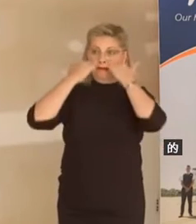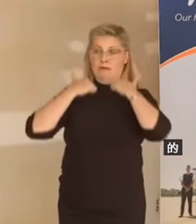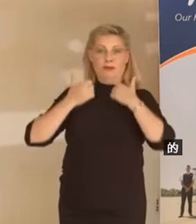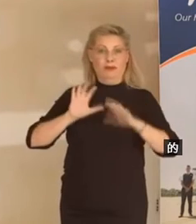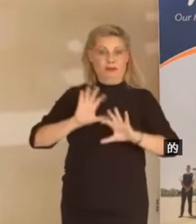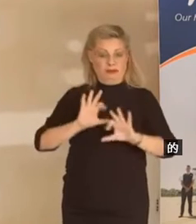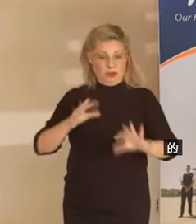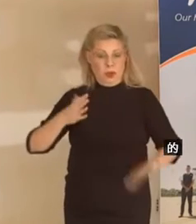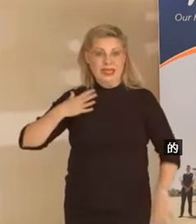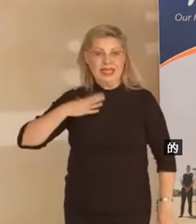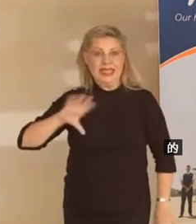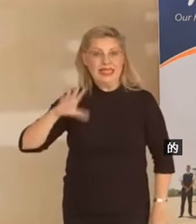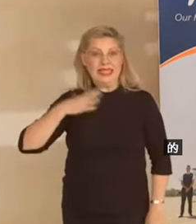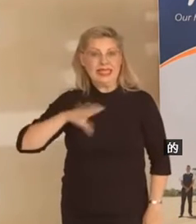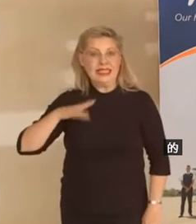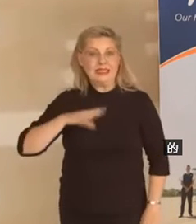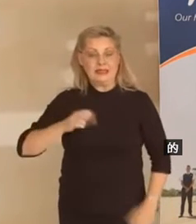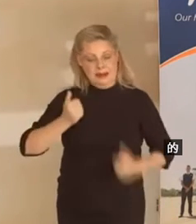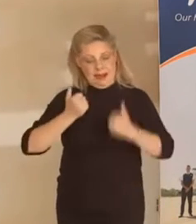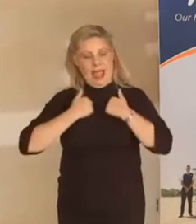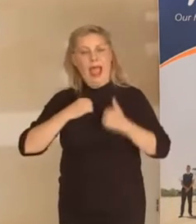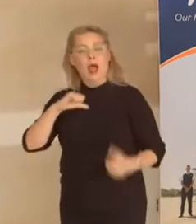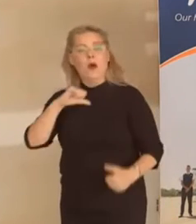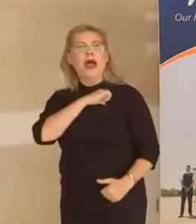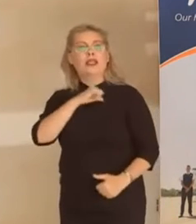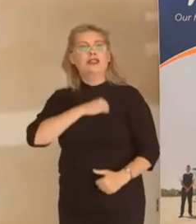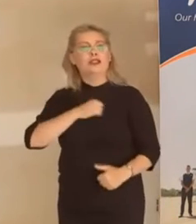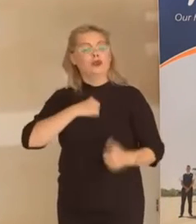vaccinated population is to keep society open, to